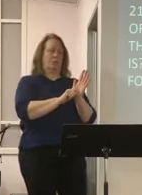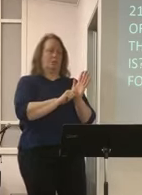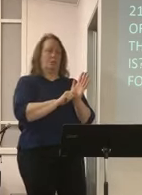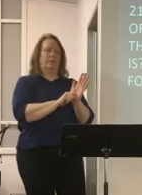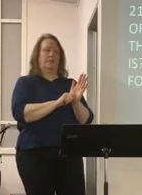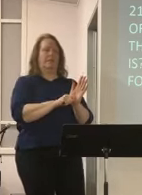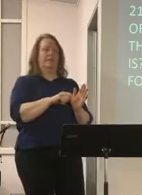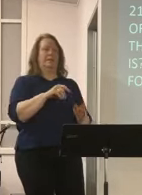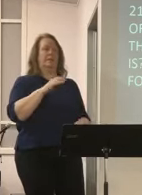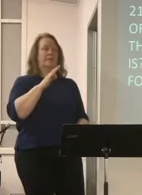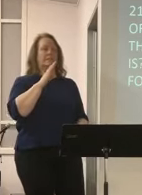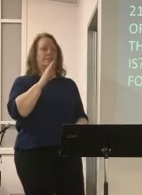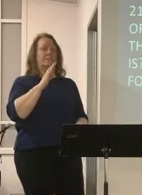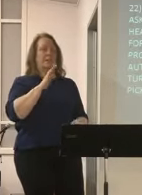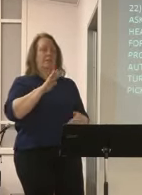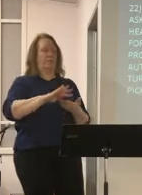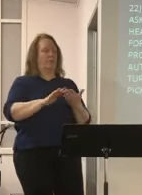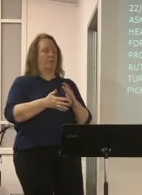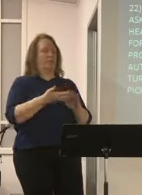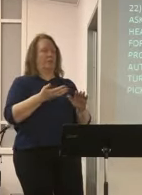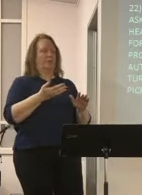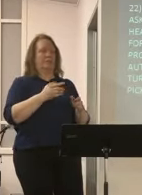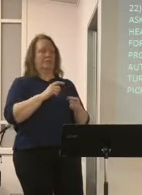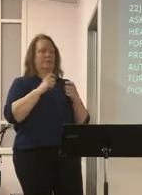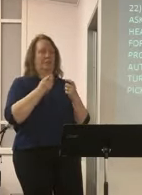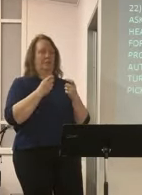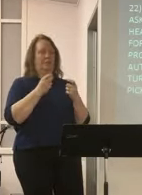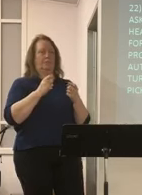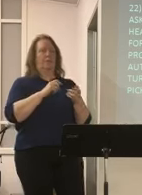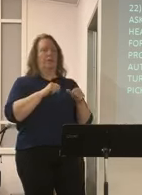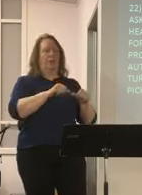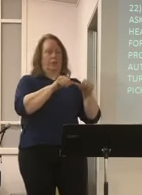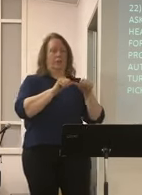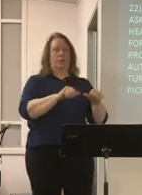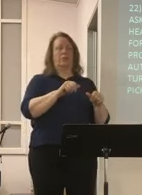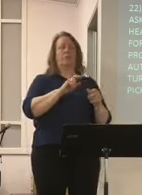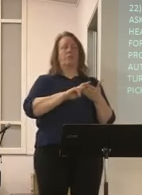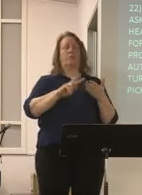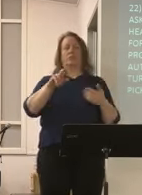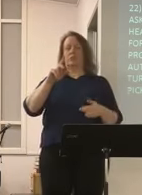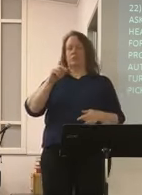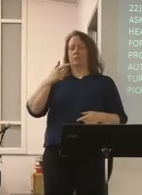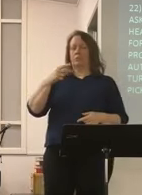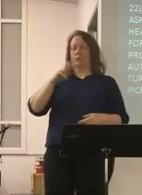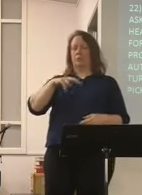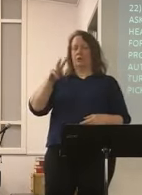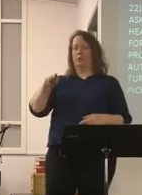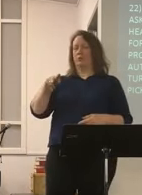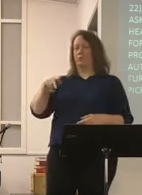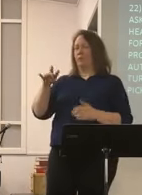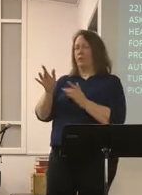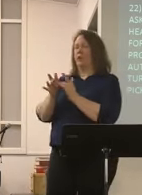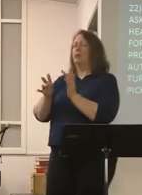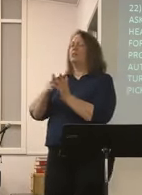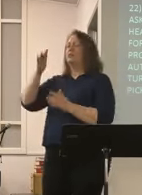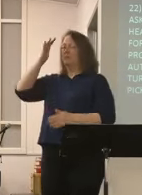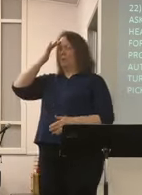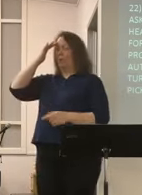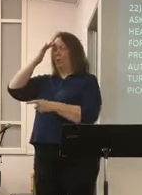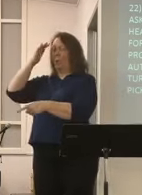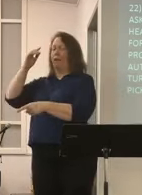said that he would forgive sins. Let's go on to verse 22. It says, Jesus knew what they were thinking. So he asked